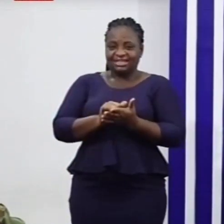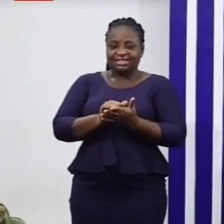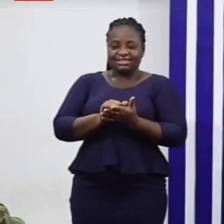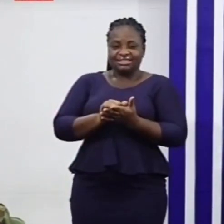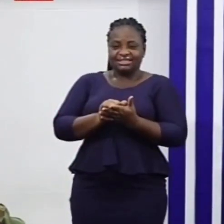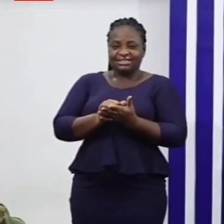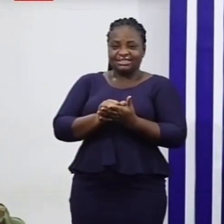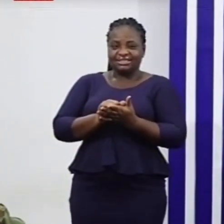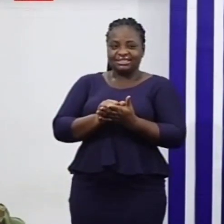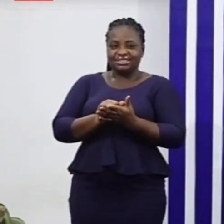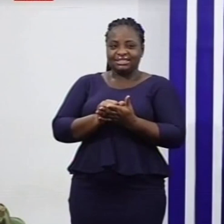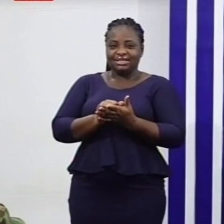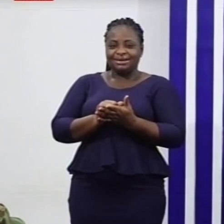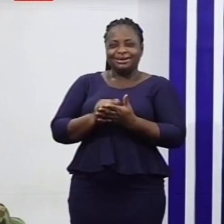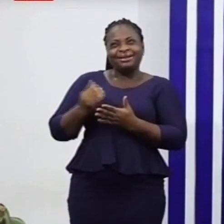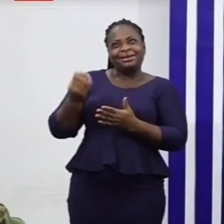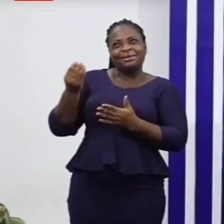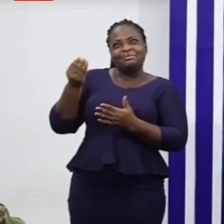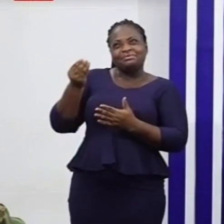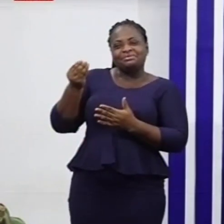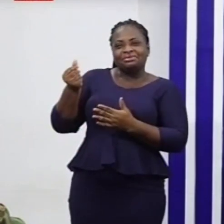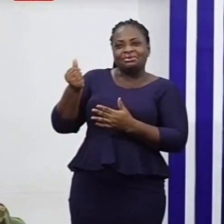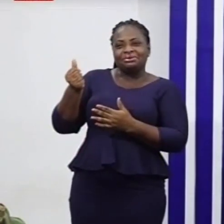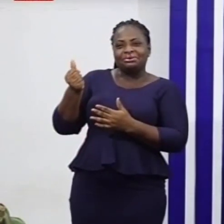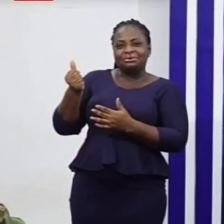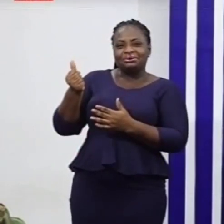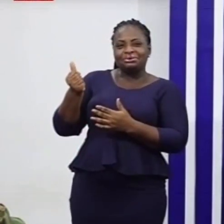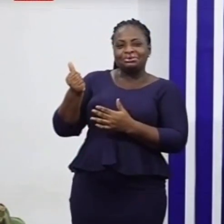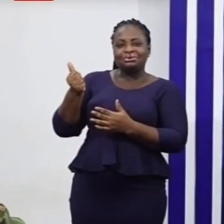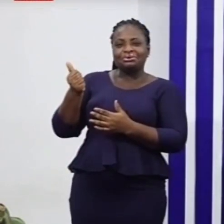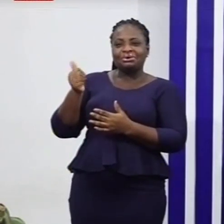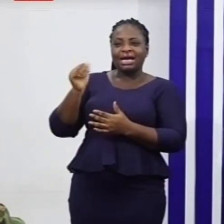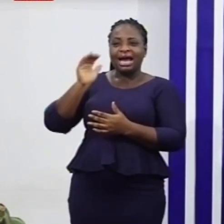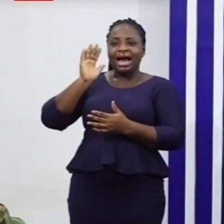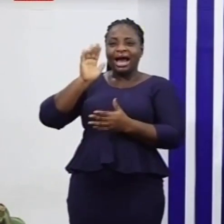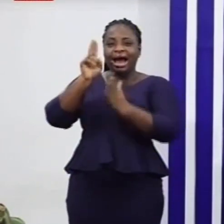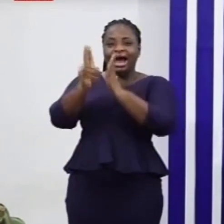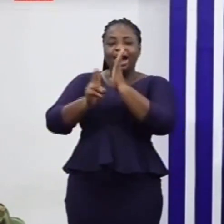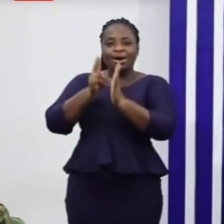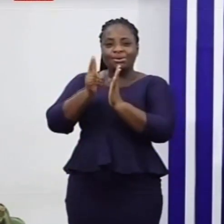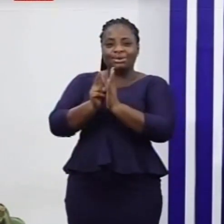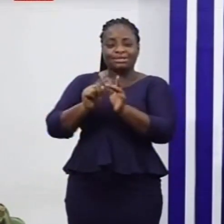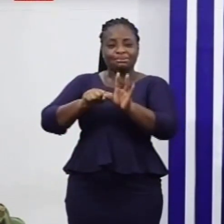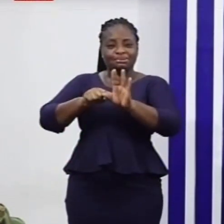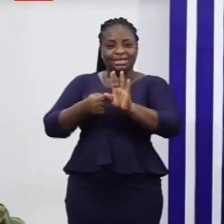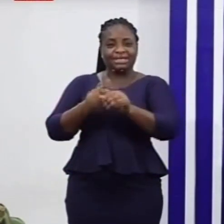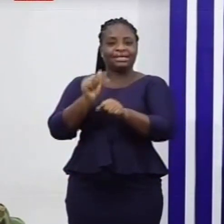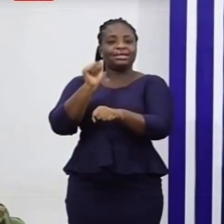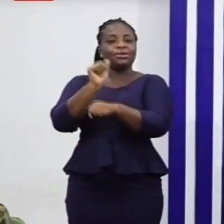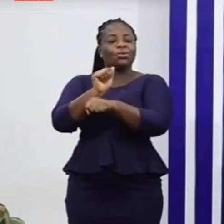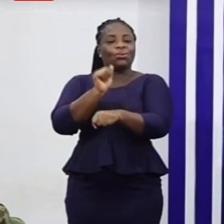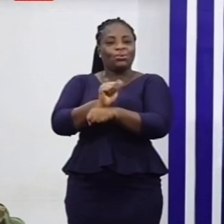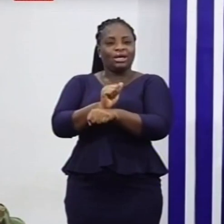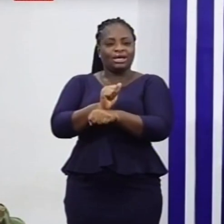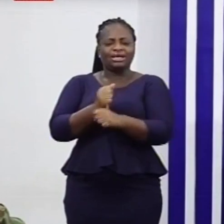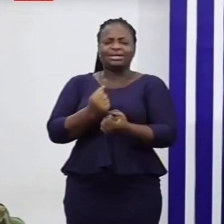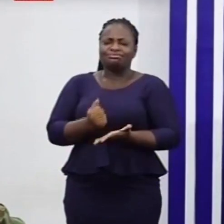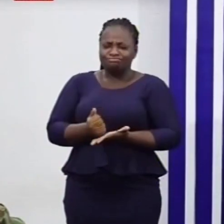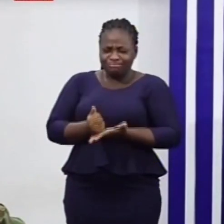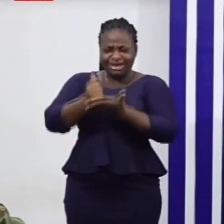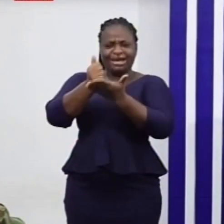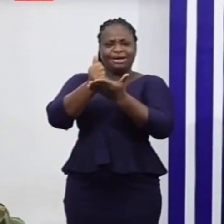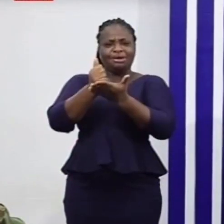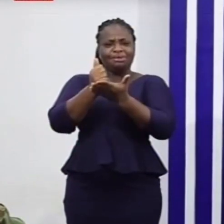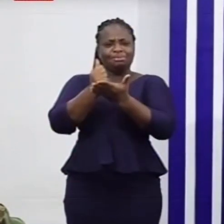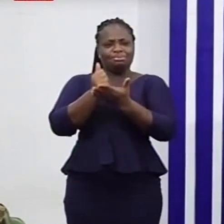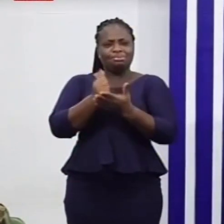say, Beye Don Hiri Edu Nunuma Omufi Jumana Seno, Omabo Modin say,